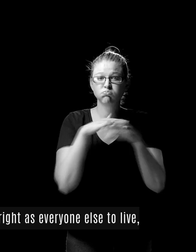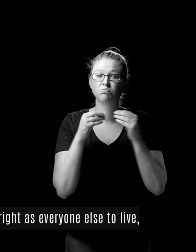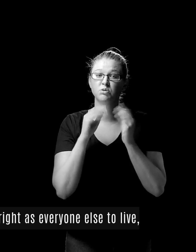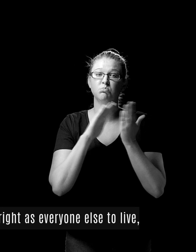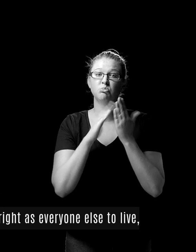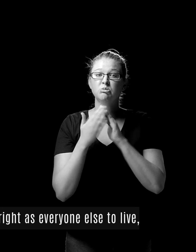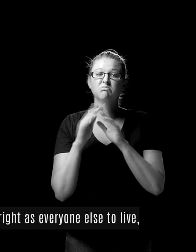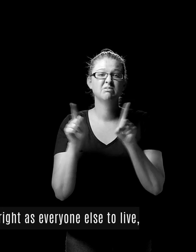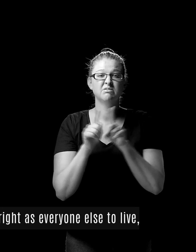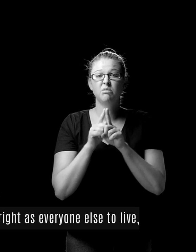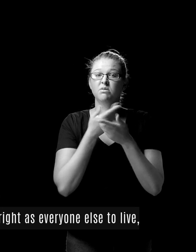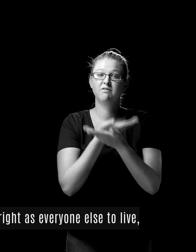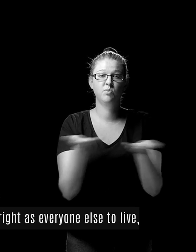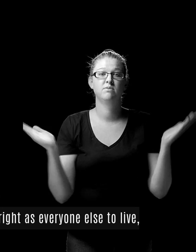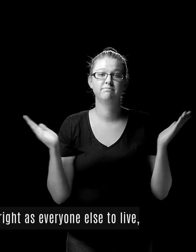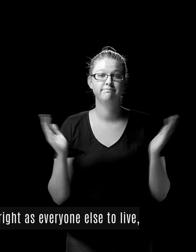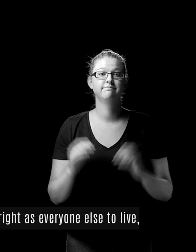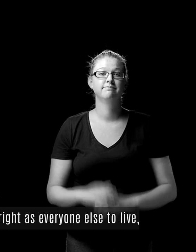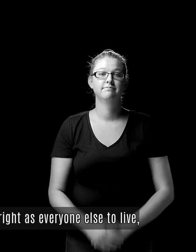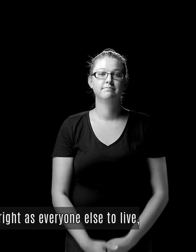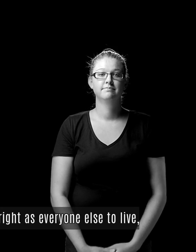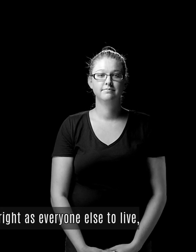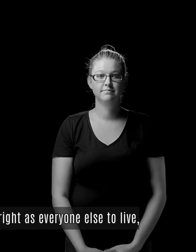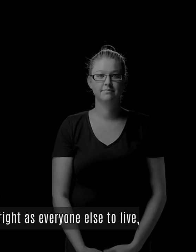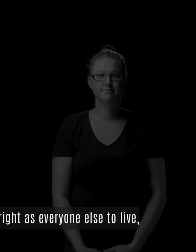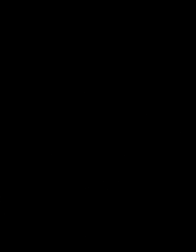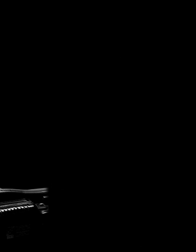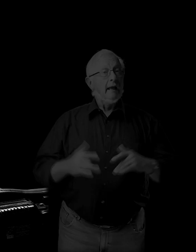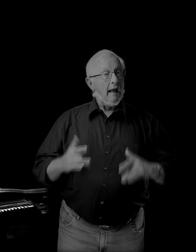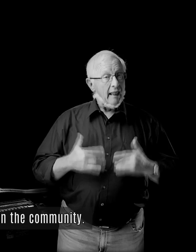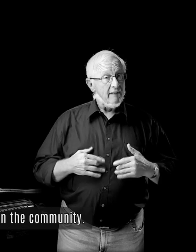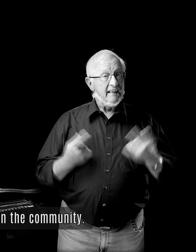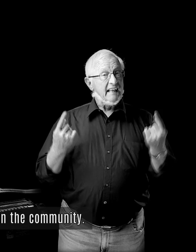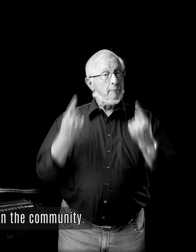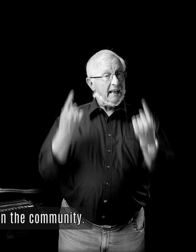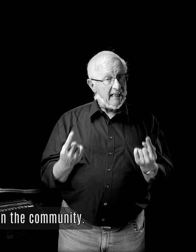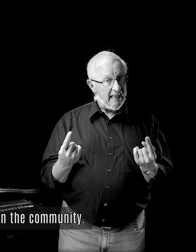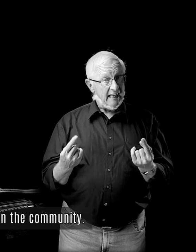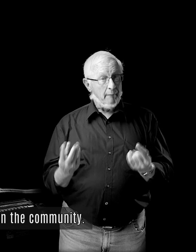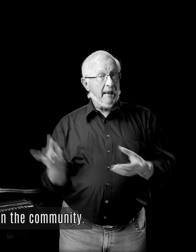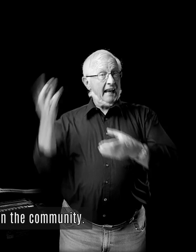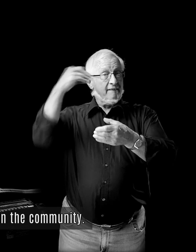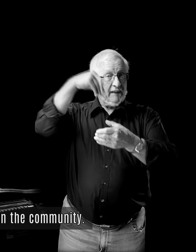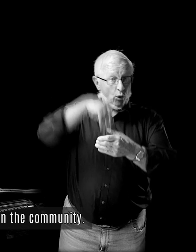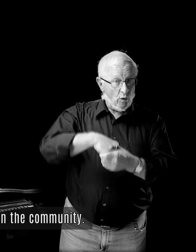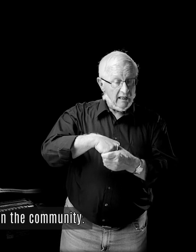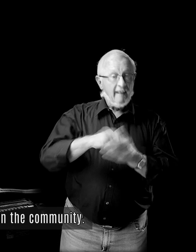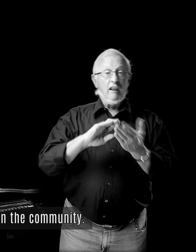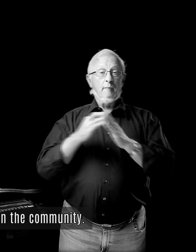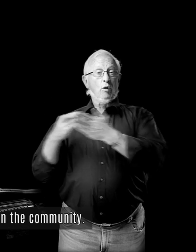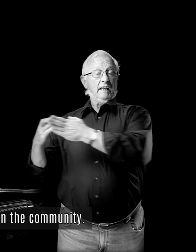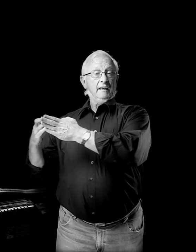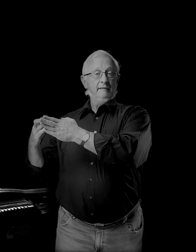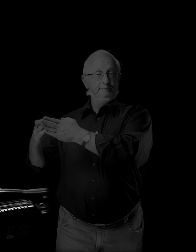People with disability have the same right as everyone else to live. Take part and be included in the